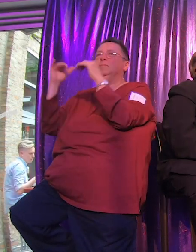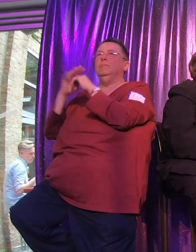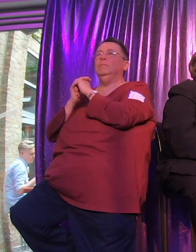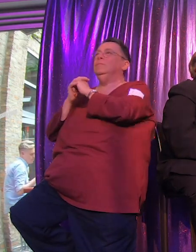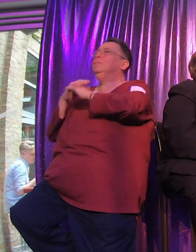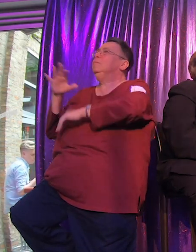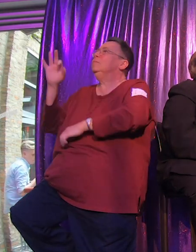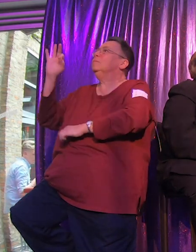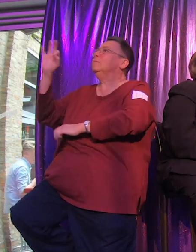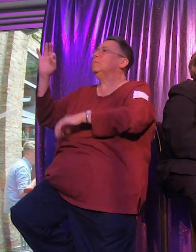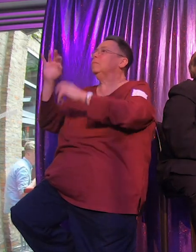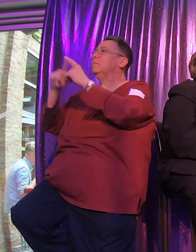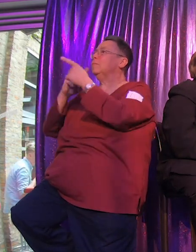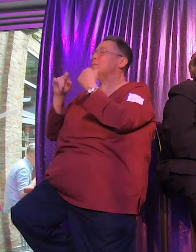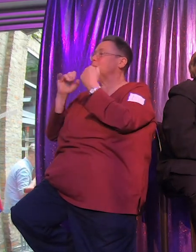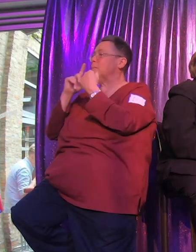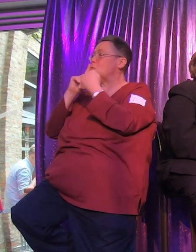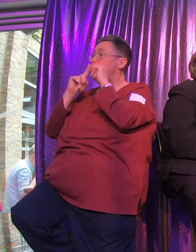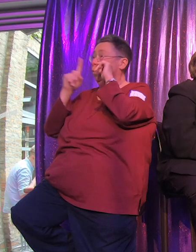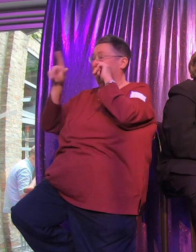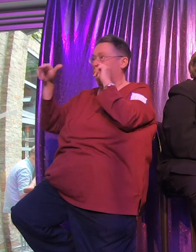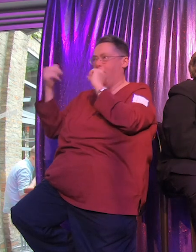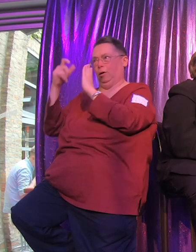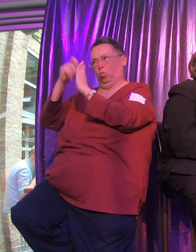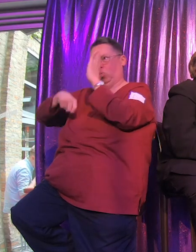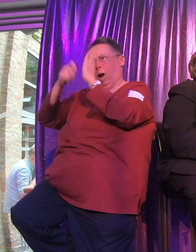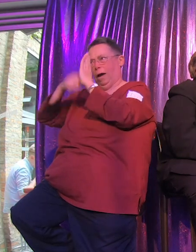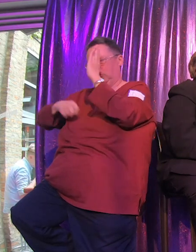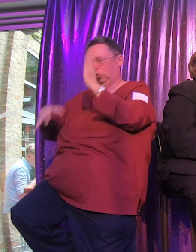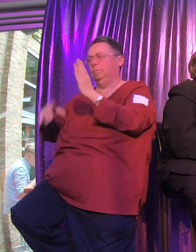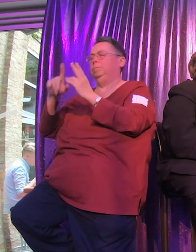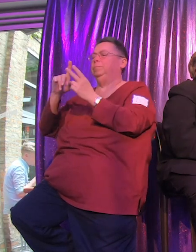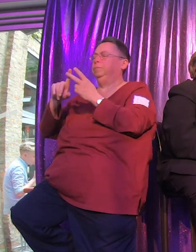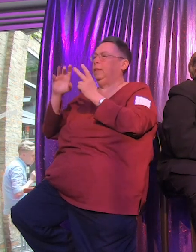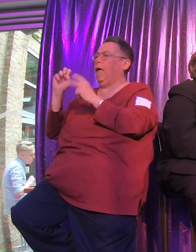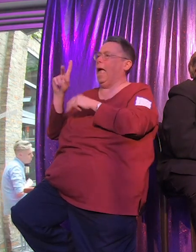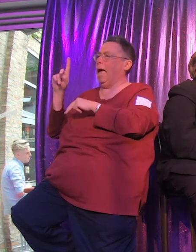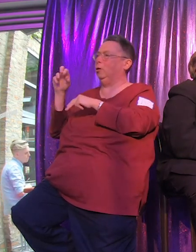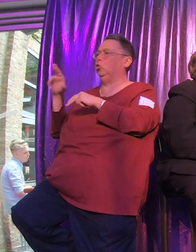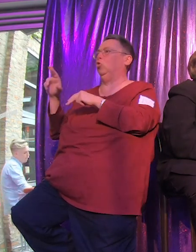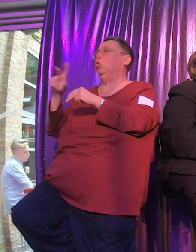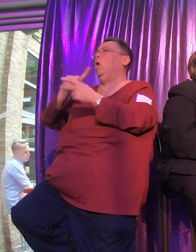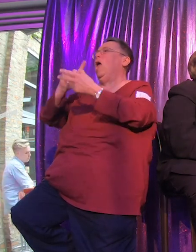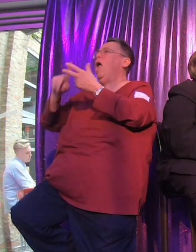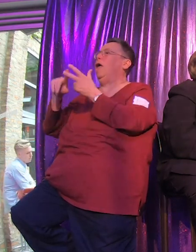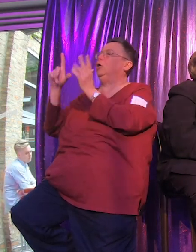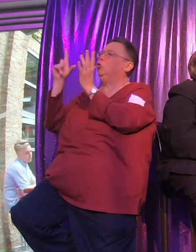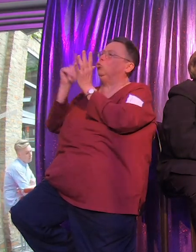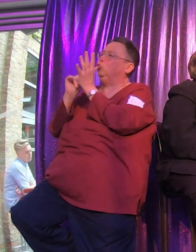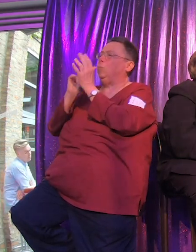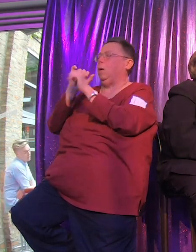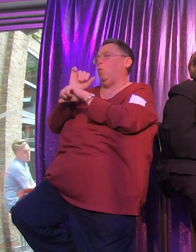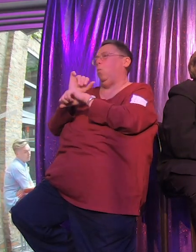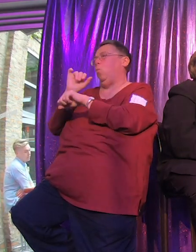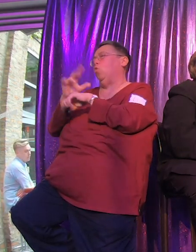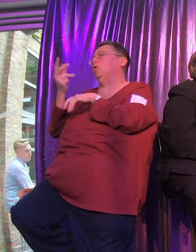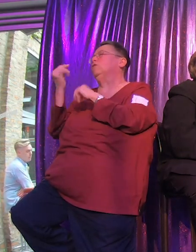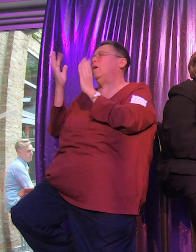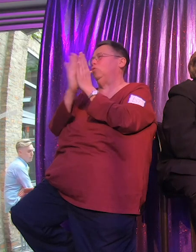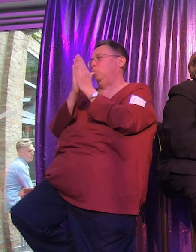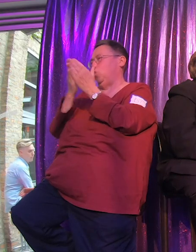Well, you know, you've been a really prolific writer and an editor. In addition to your newspaper work, you've written several